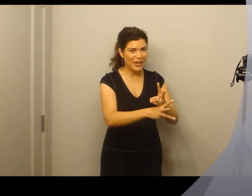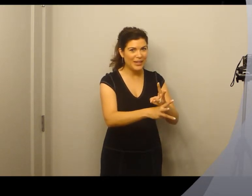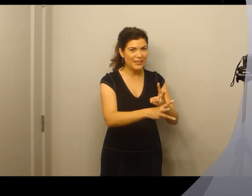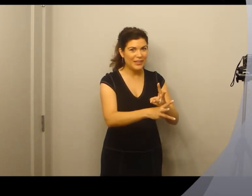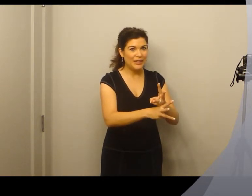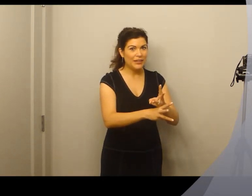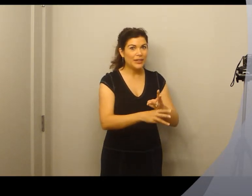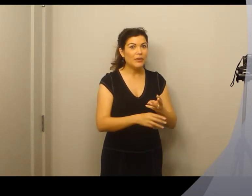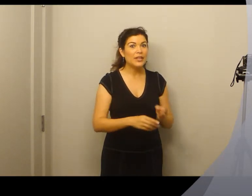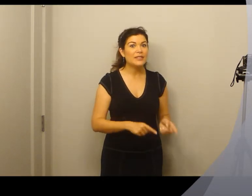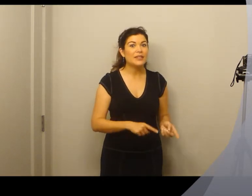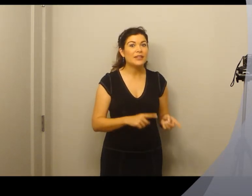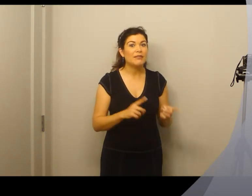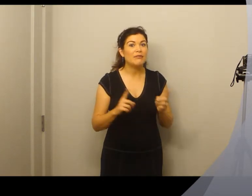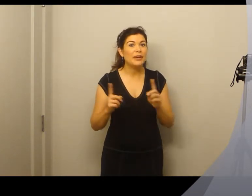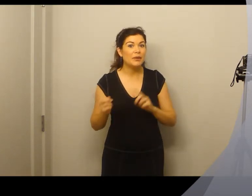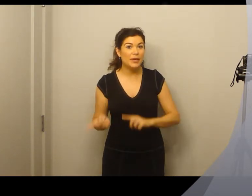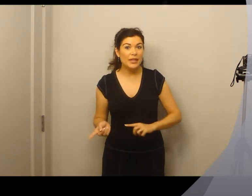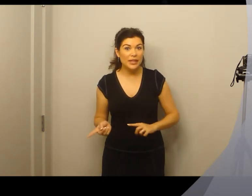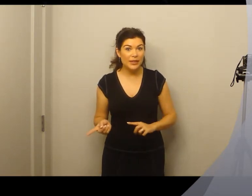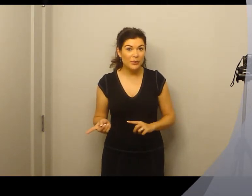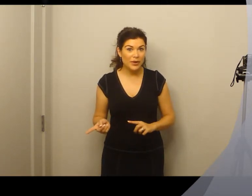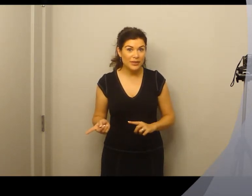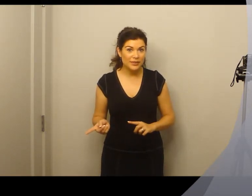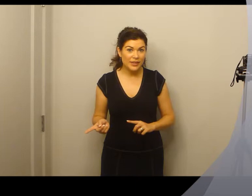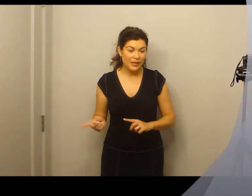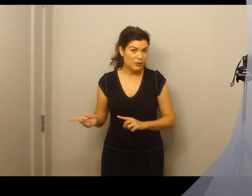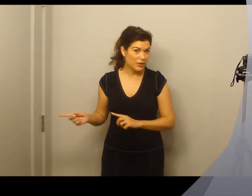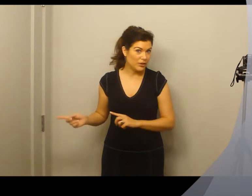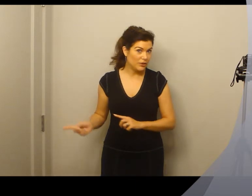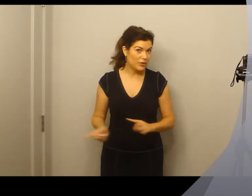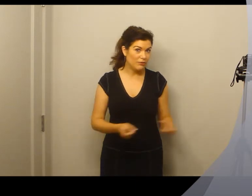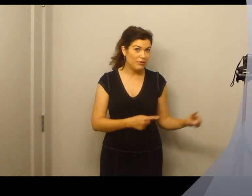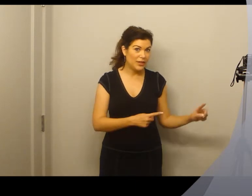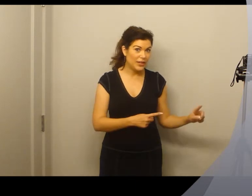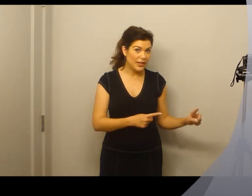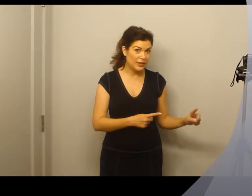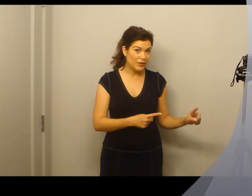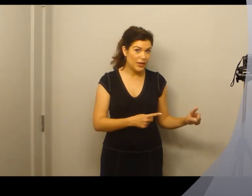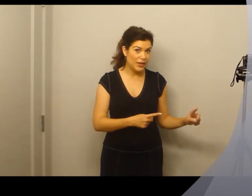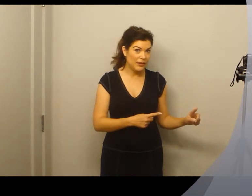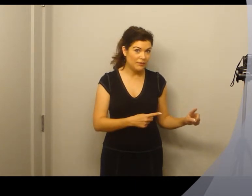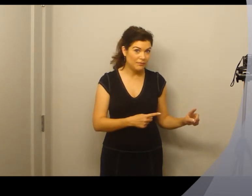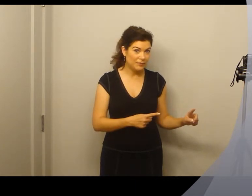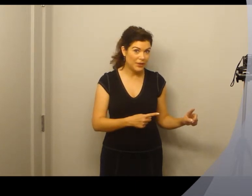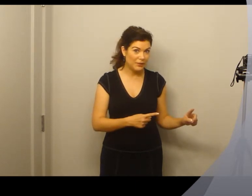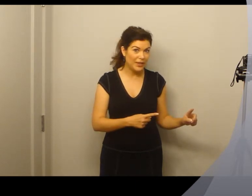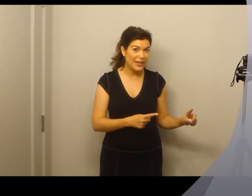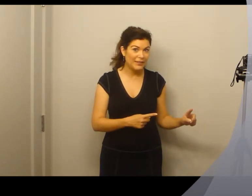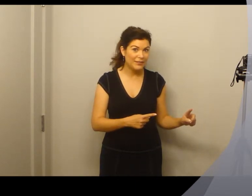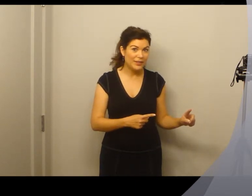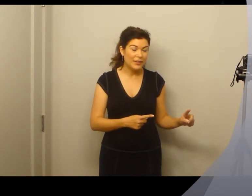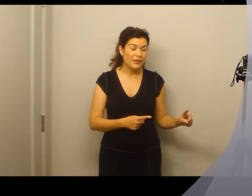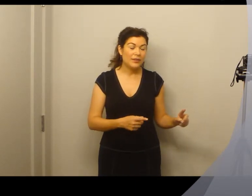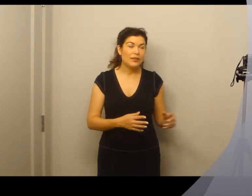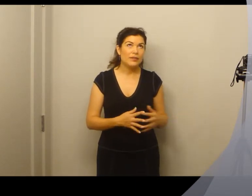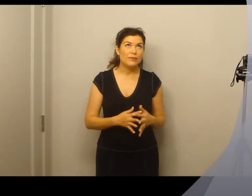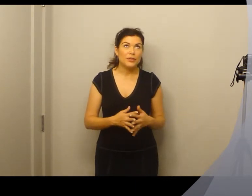Okay? Now let's start at the very beginning of the chorus, and we're going to go to the very end, okay? Are you ready?